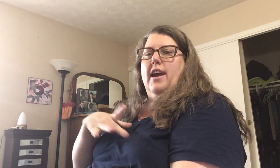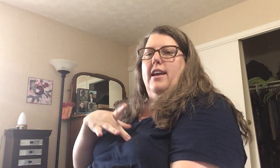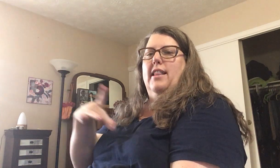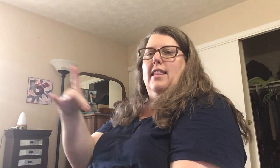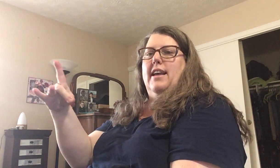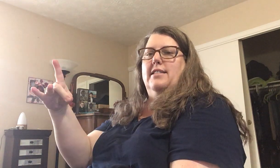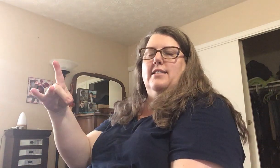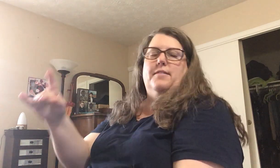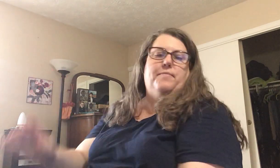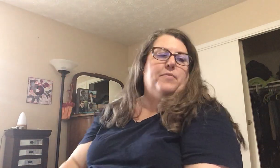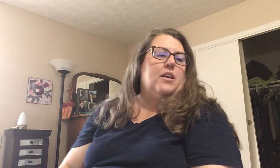Okay? Light.